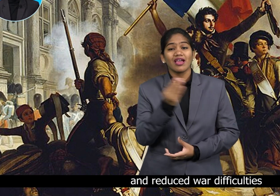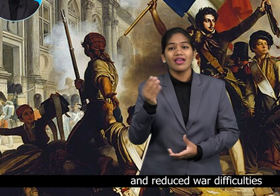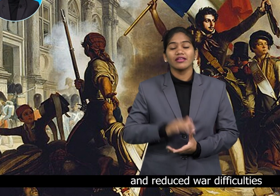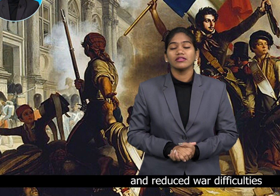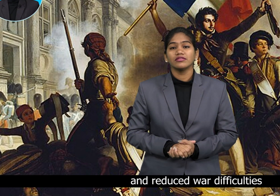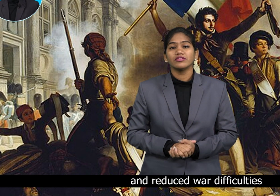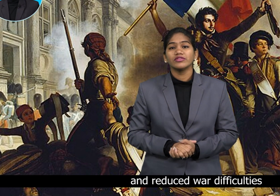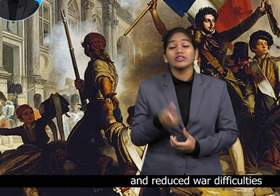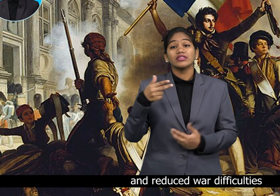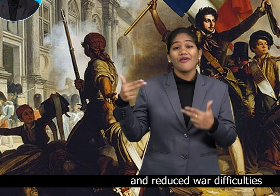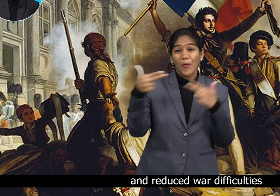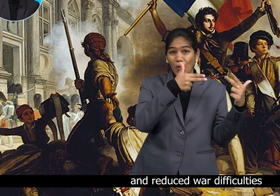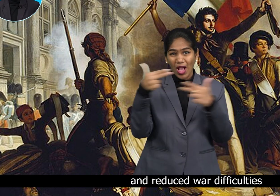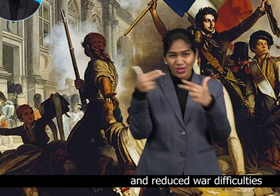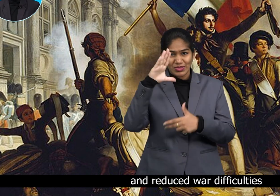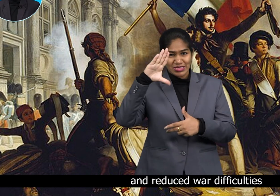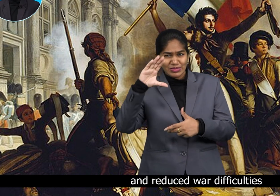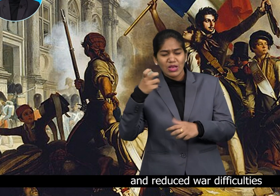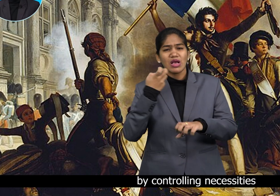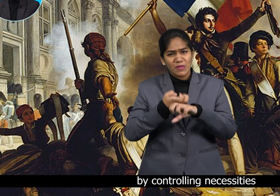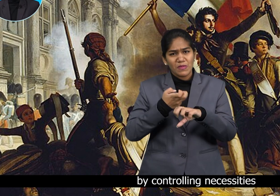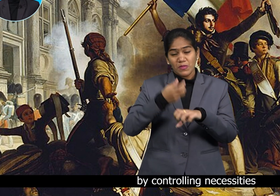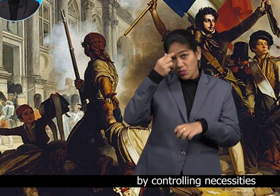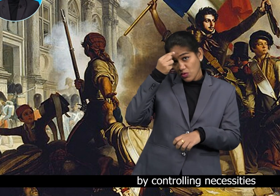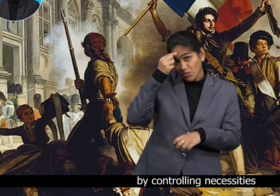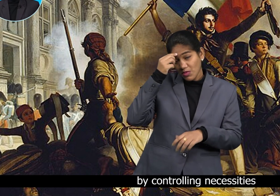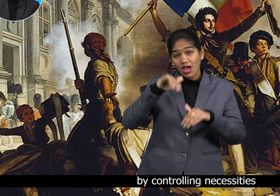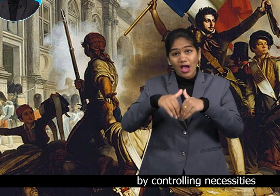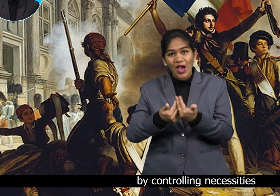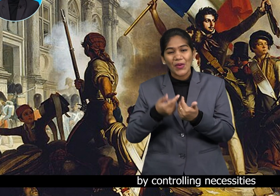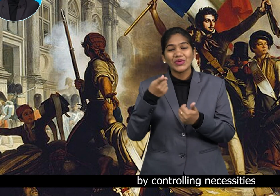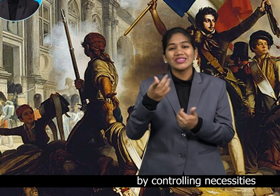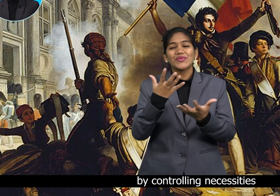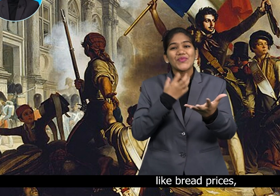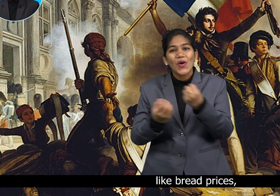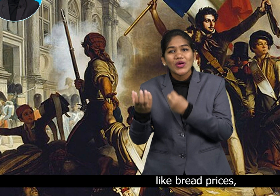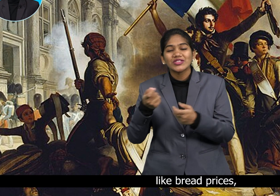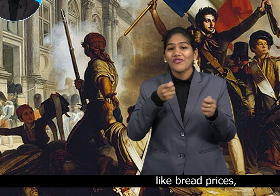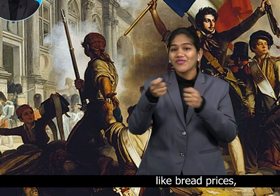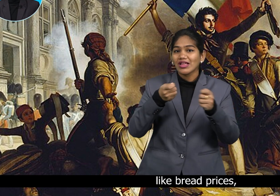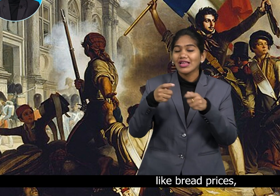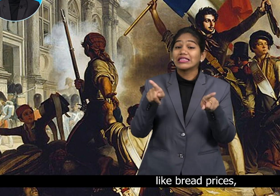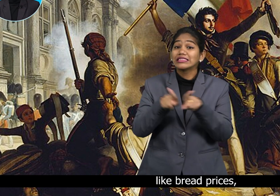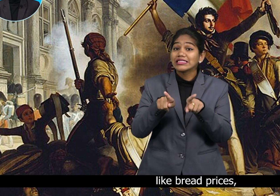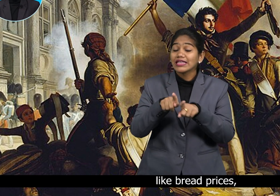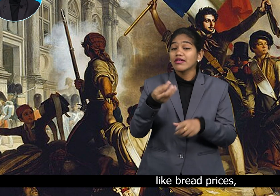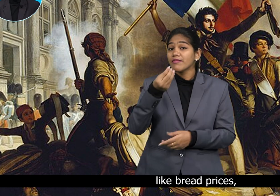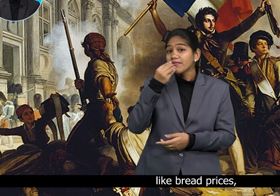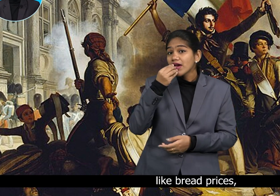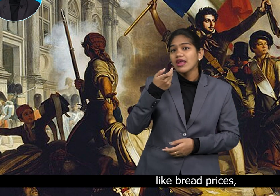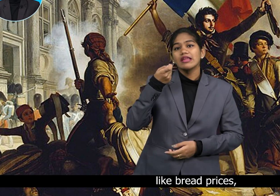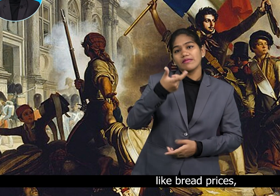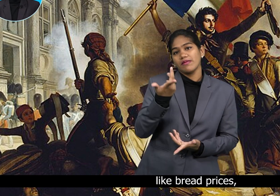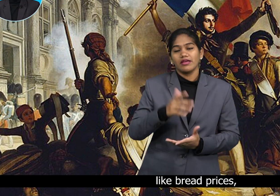and reduced war difficulties by controlling necessities like bread prices,